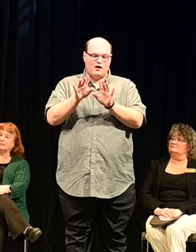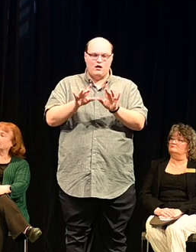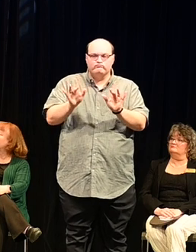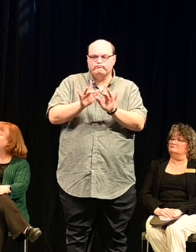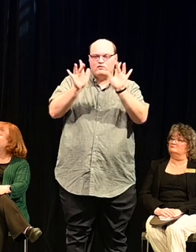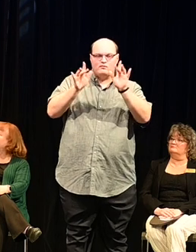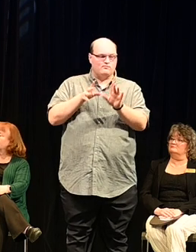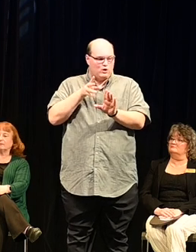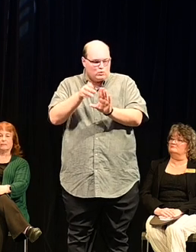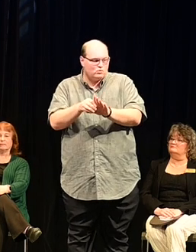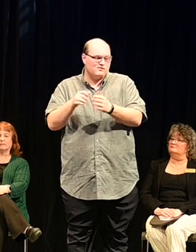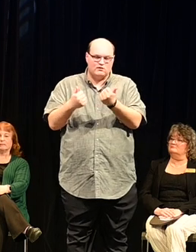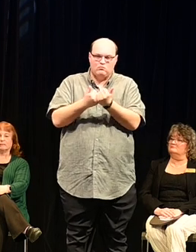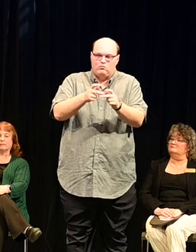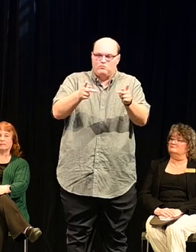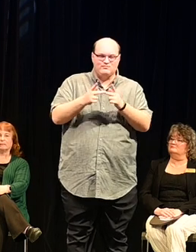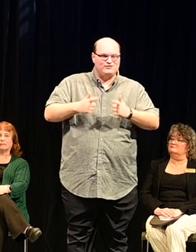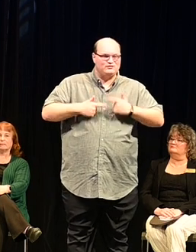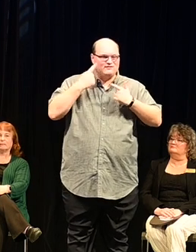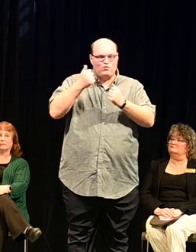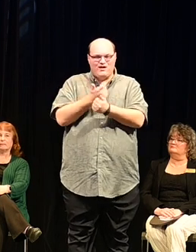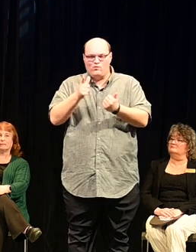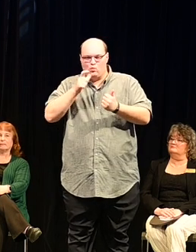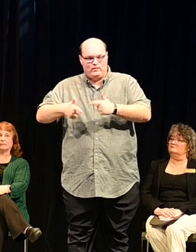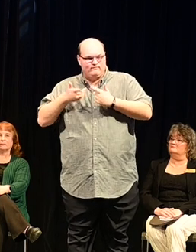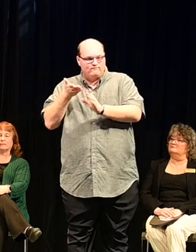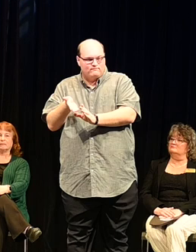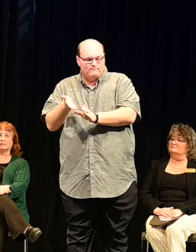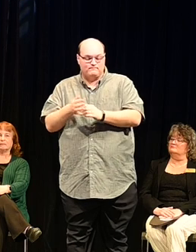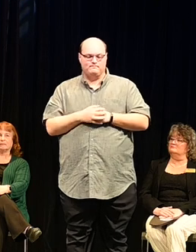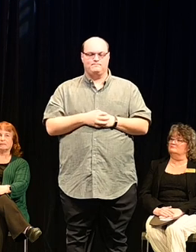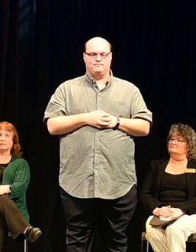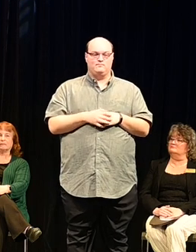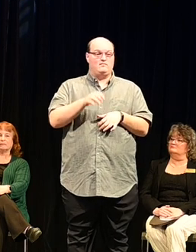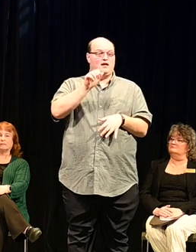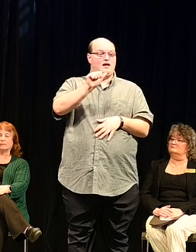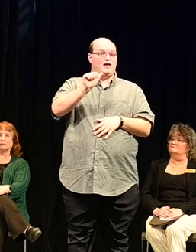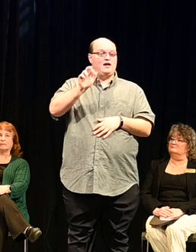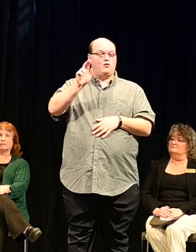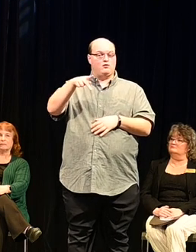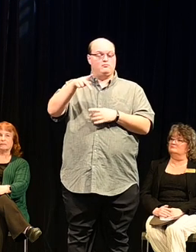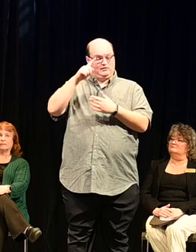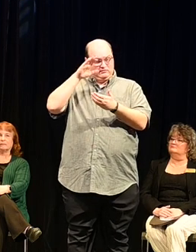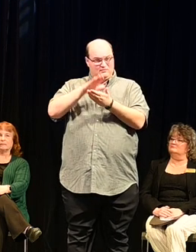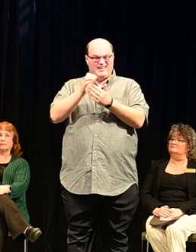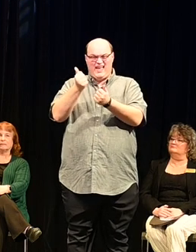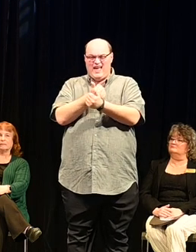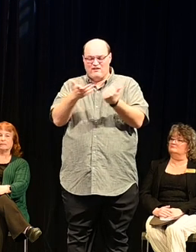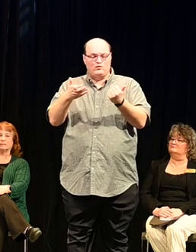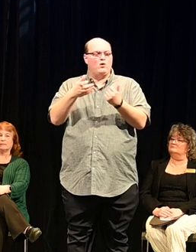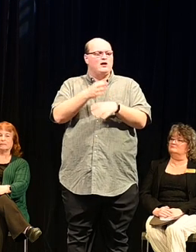and supportive places to live for all who live there. AARP believes everyone deserves to